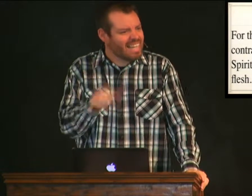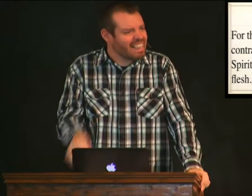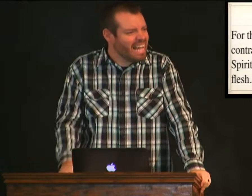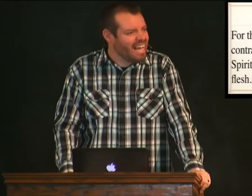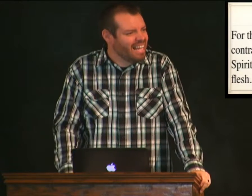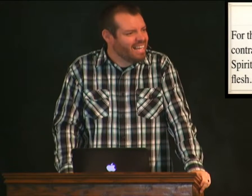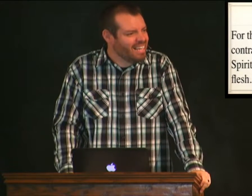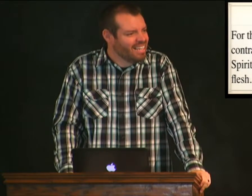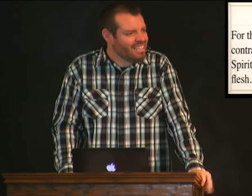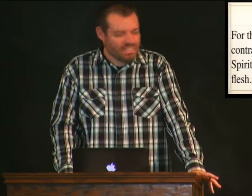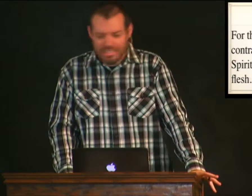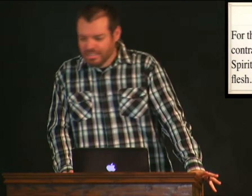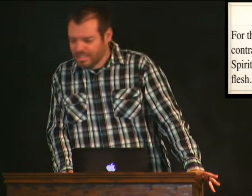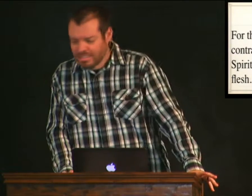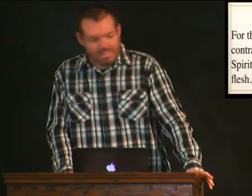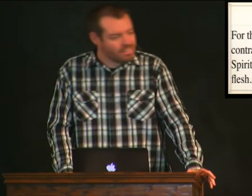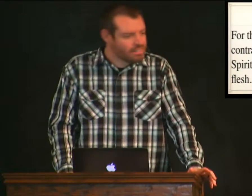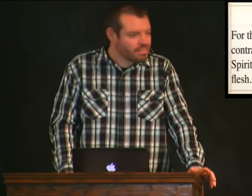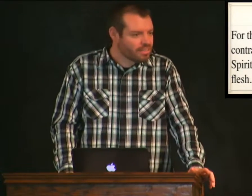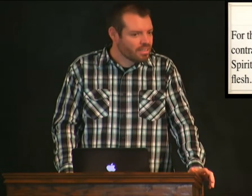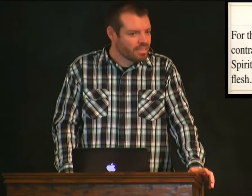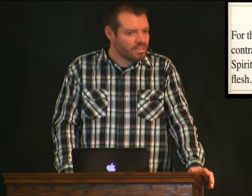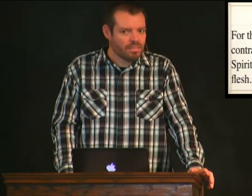It's kind of like that.